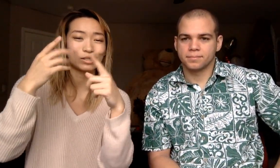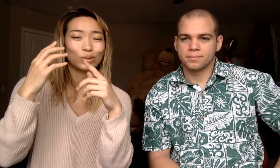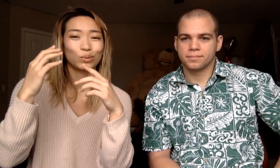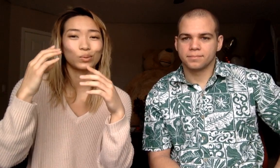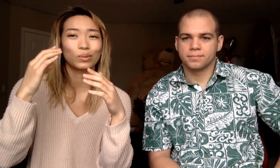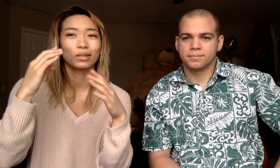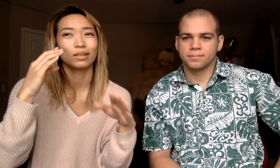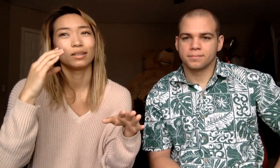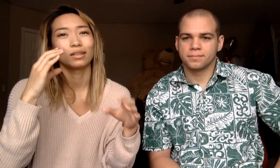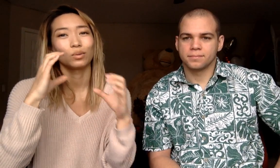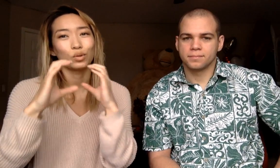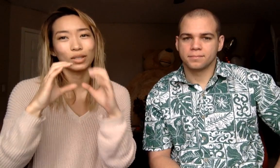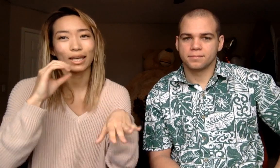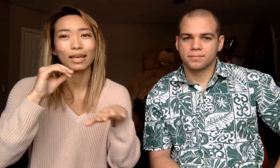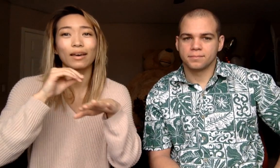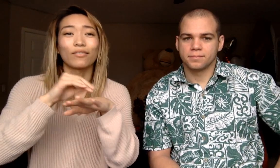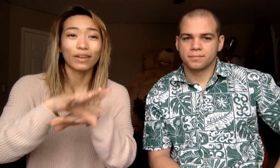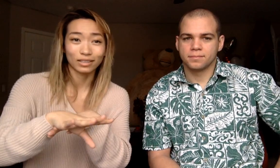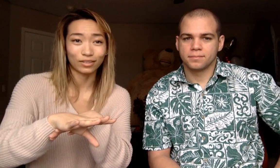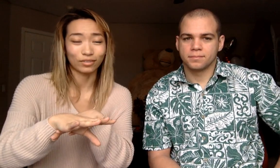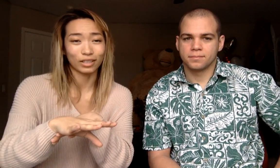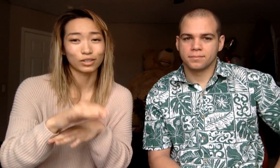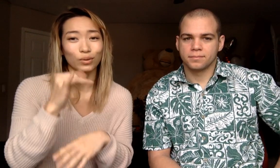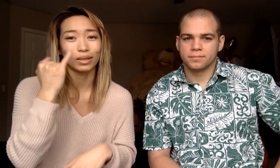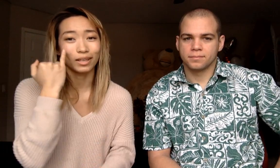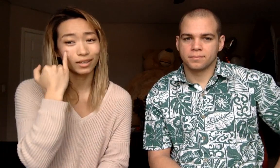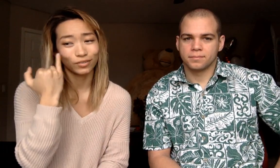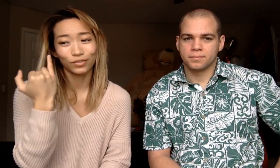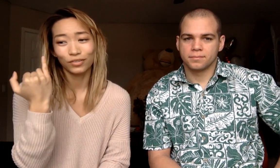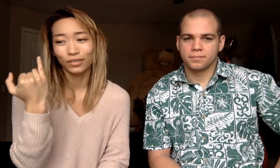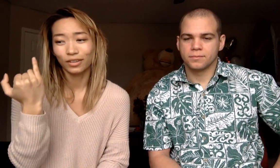to communicate effectively. So if